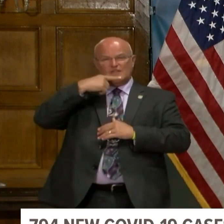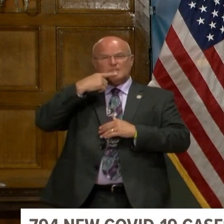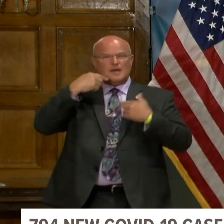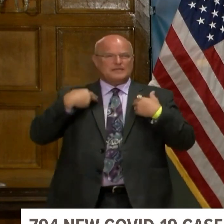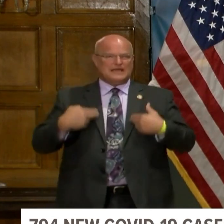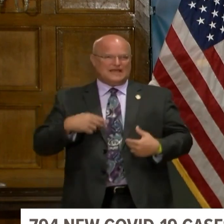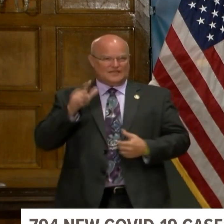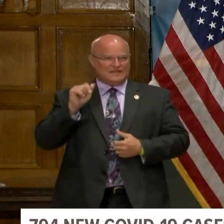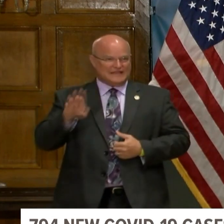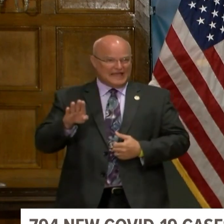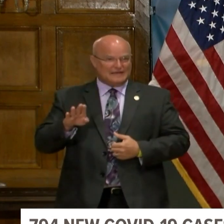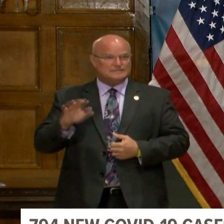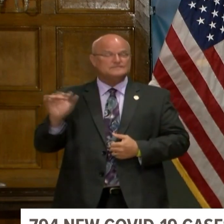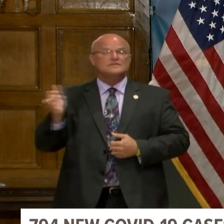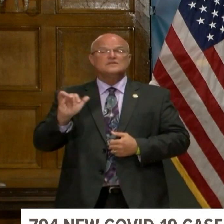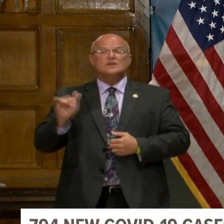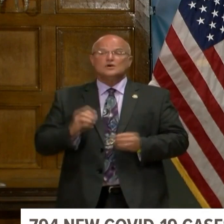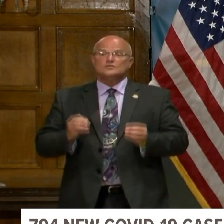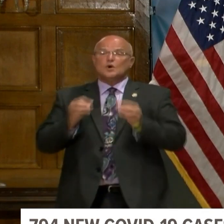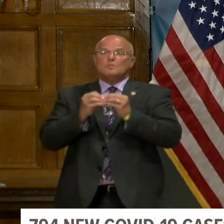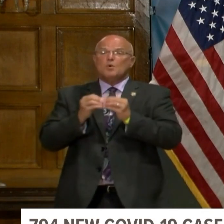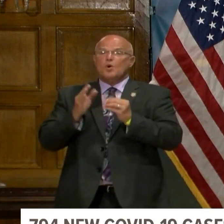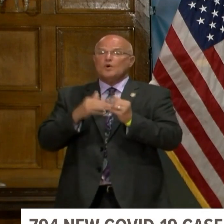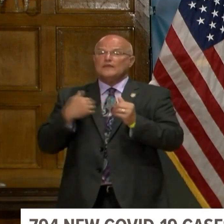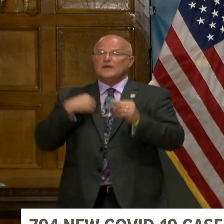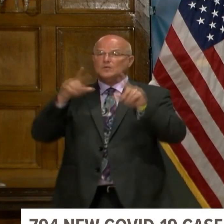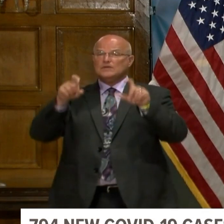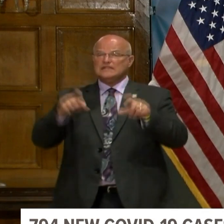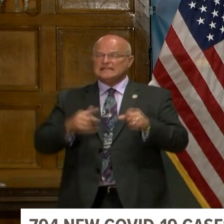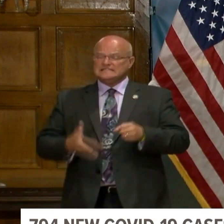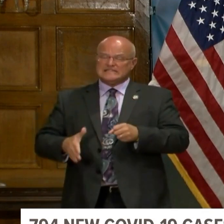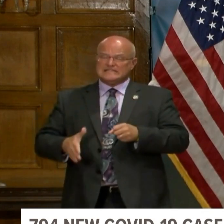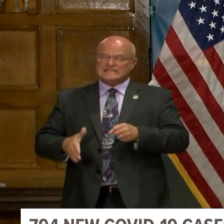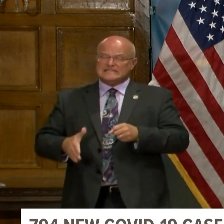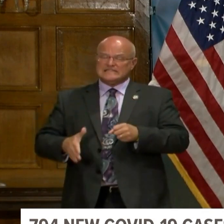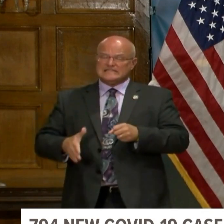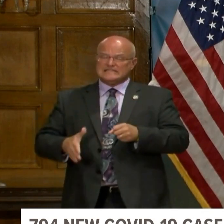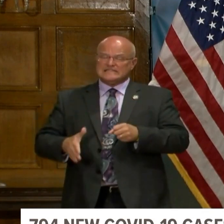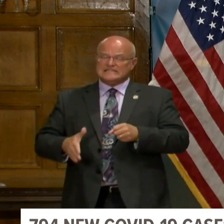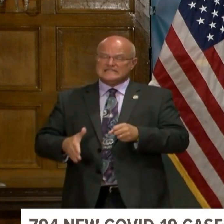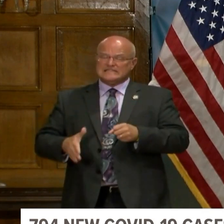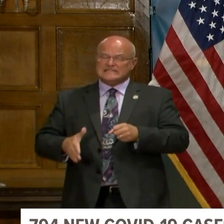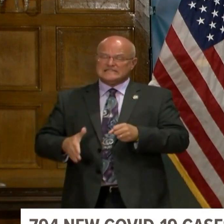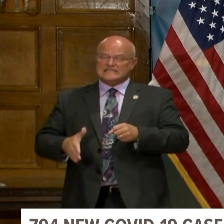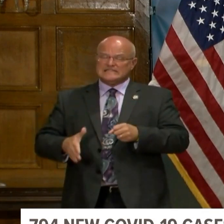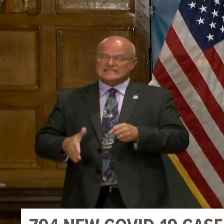Health Lab. It is also more than we tested in the entire month